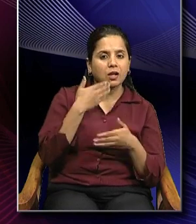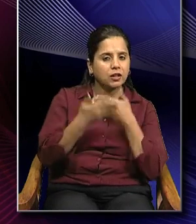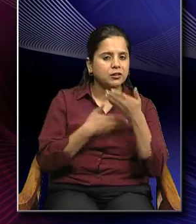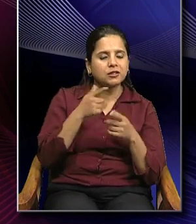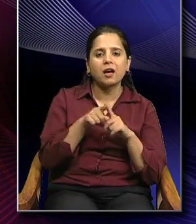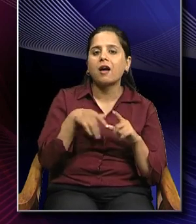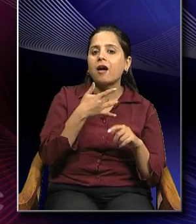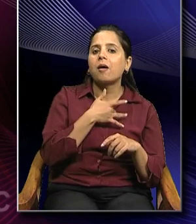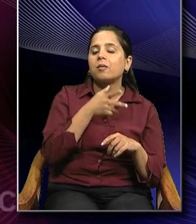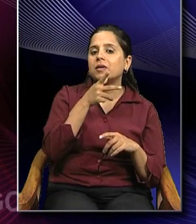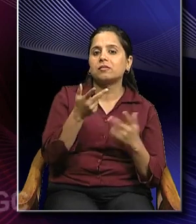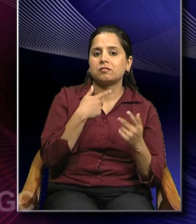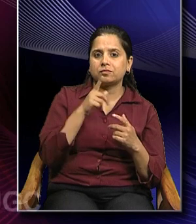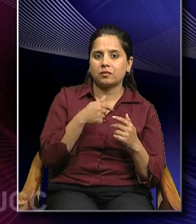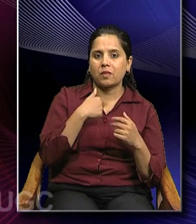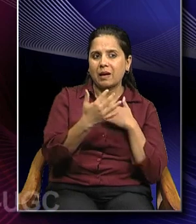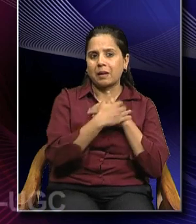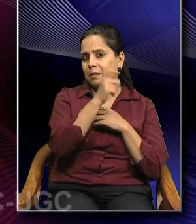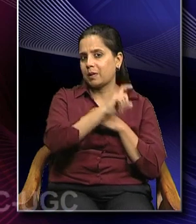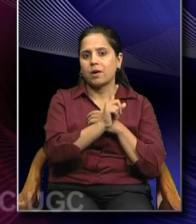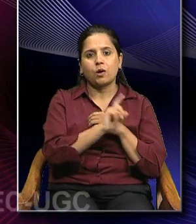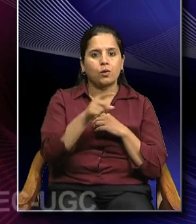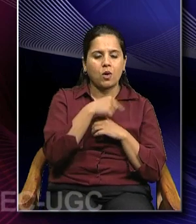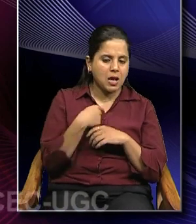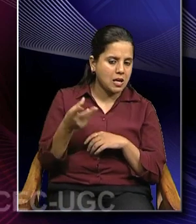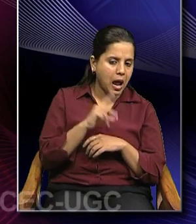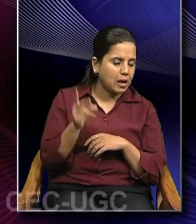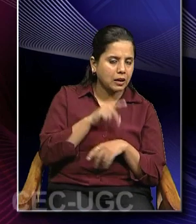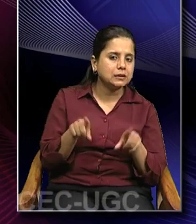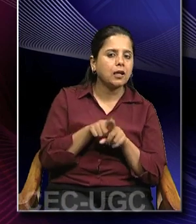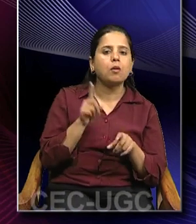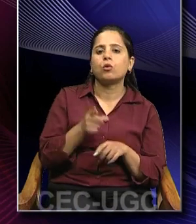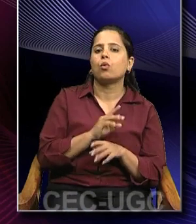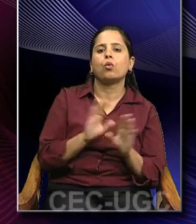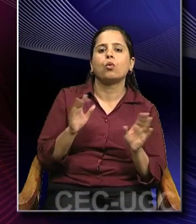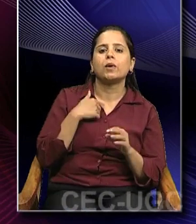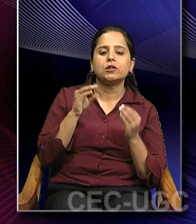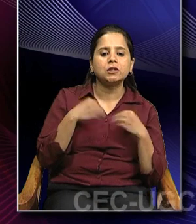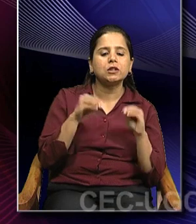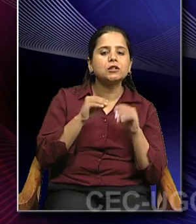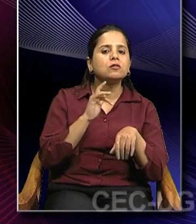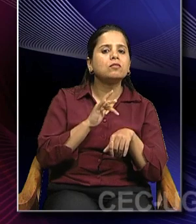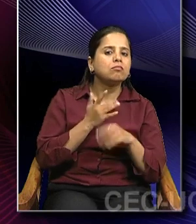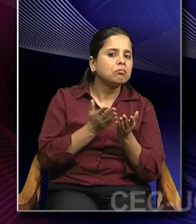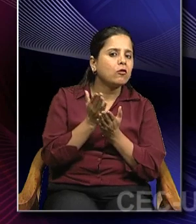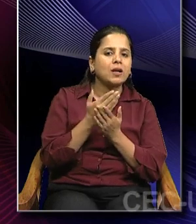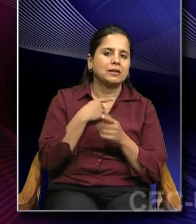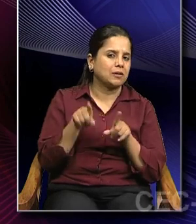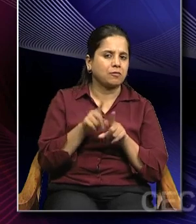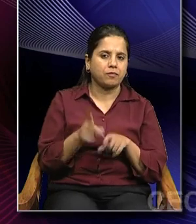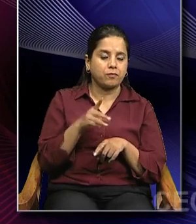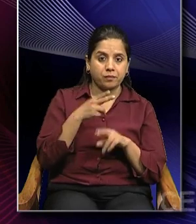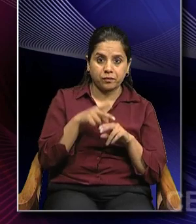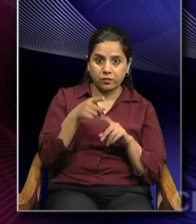say that we should not become predictable, we should not repeat the way we are teaching. So if your task